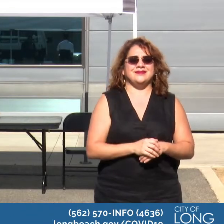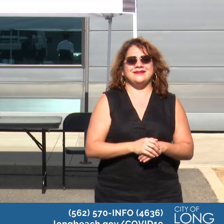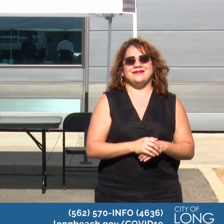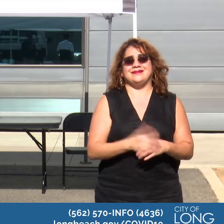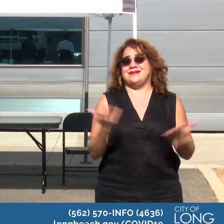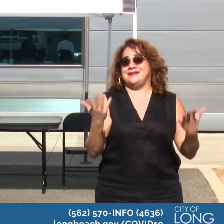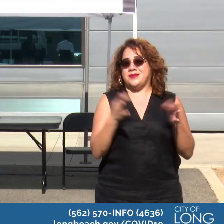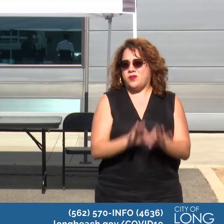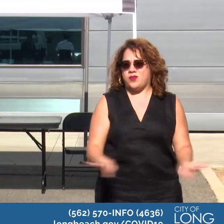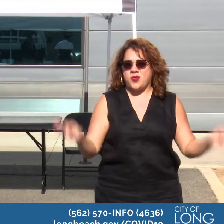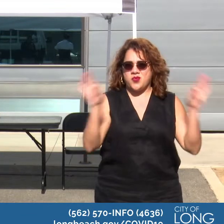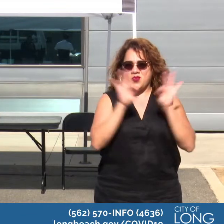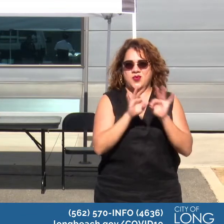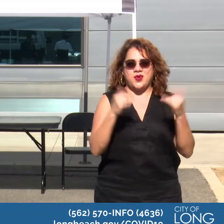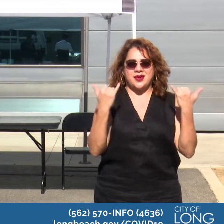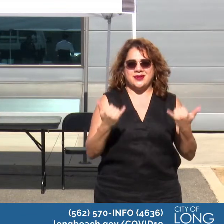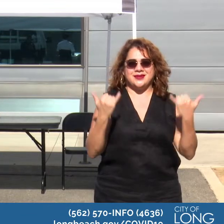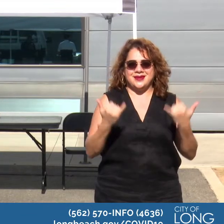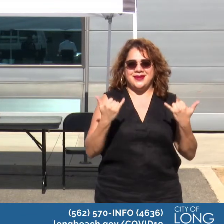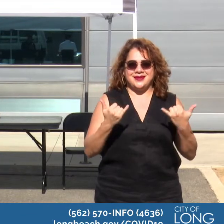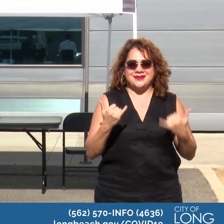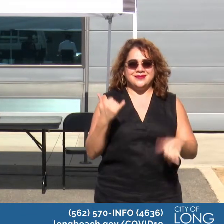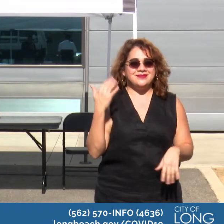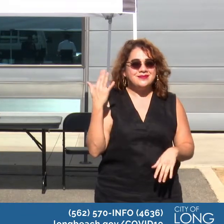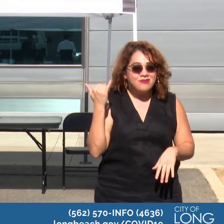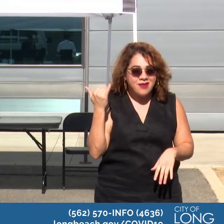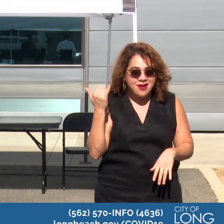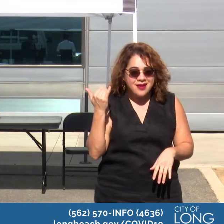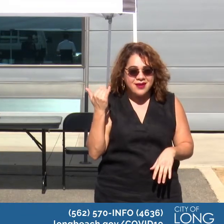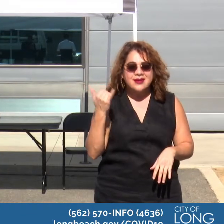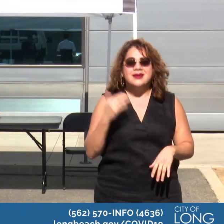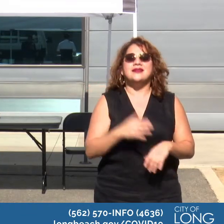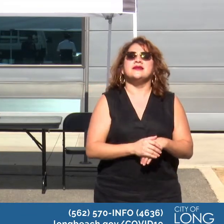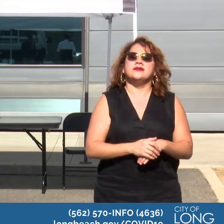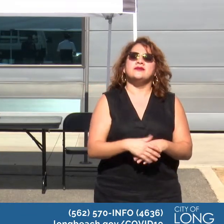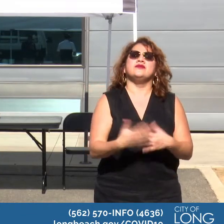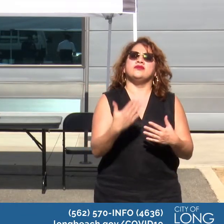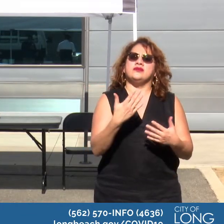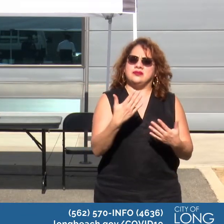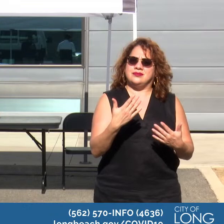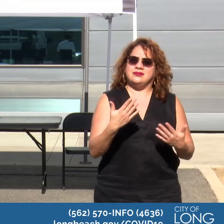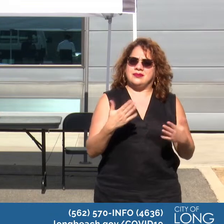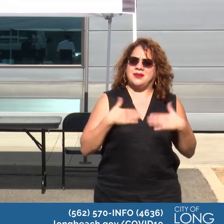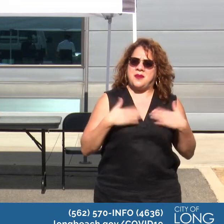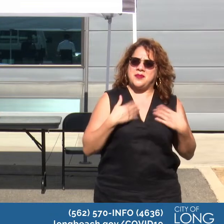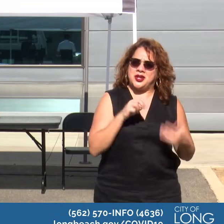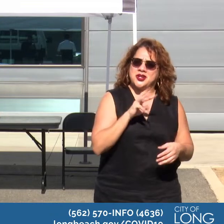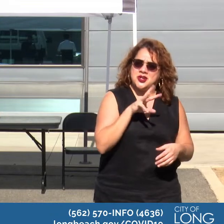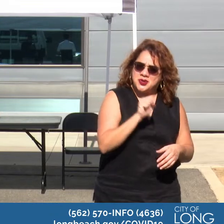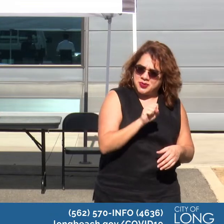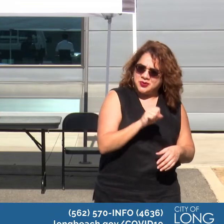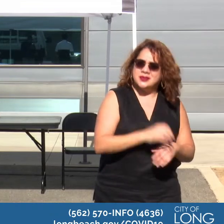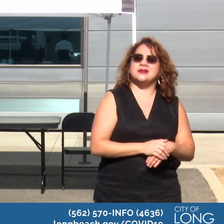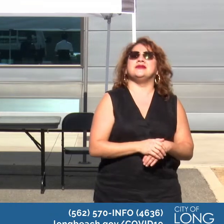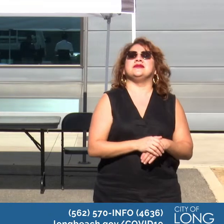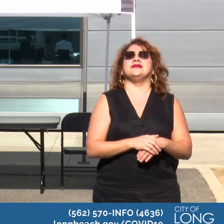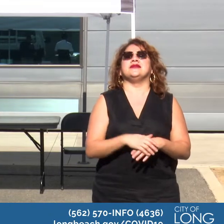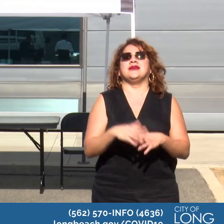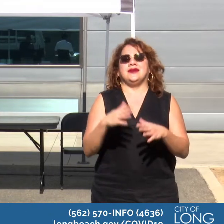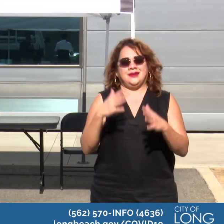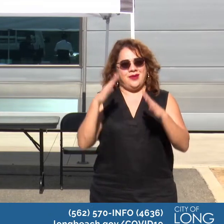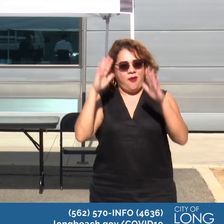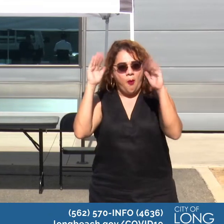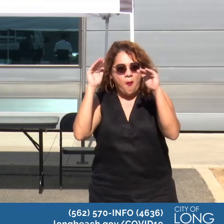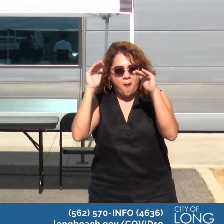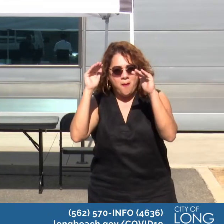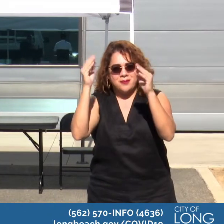I think, important day for us. We have some both sobering news, but also some real hope in our